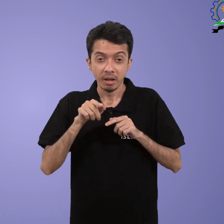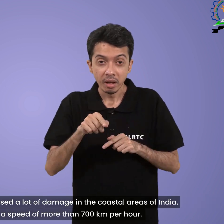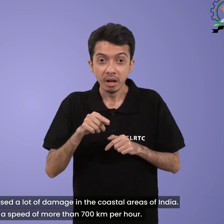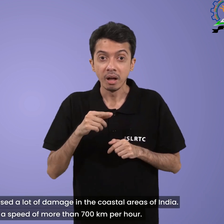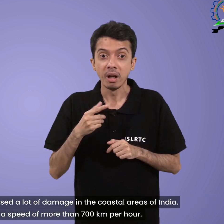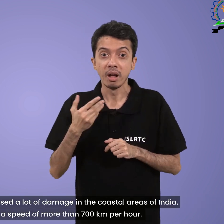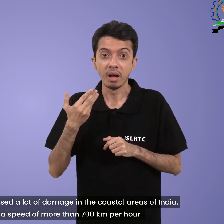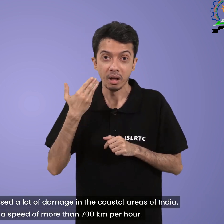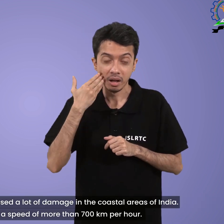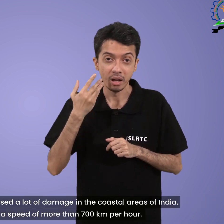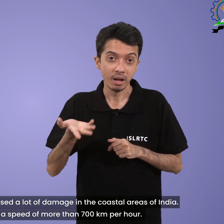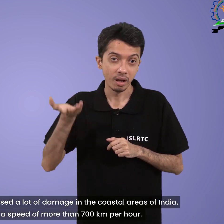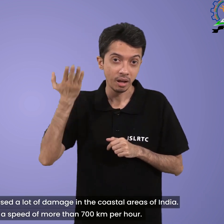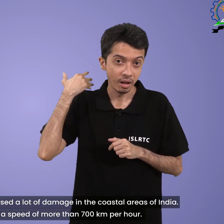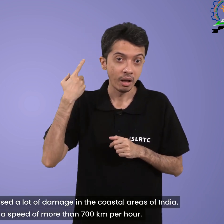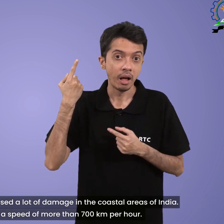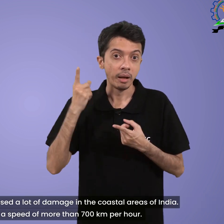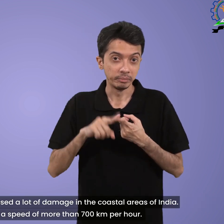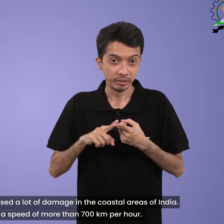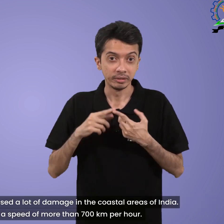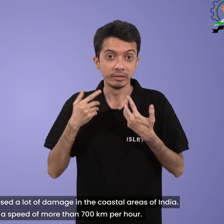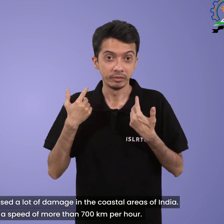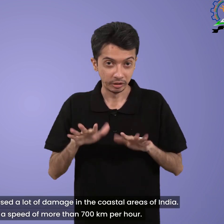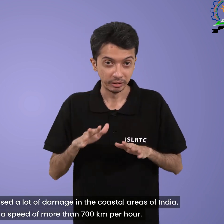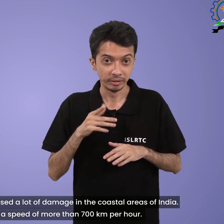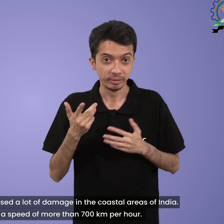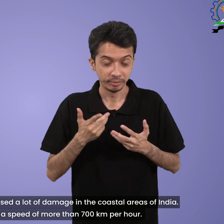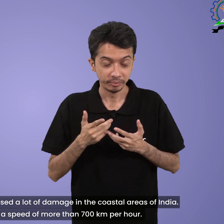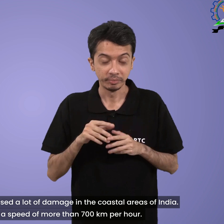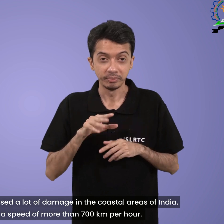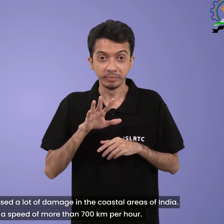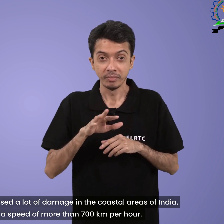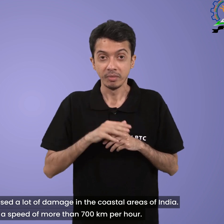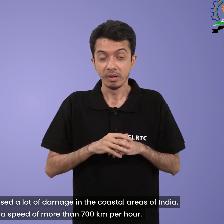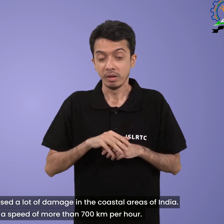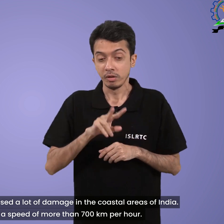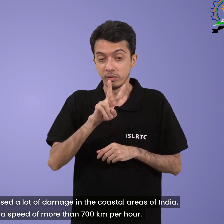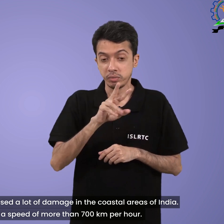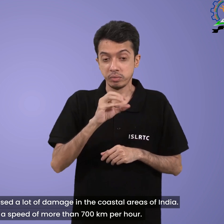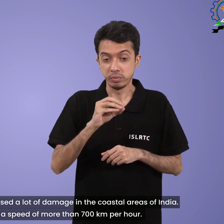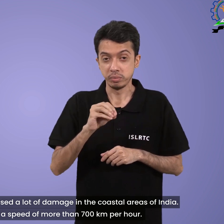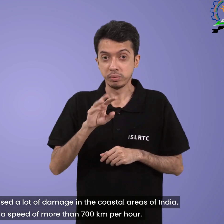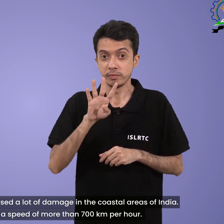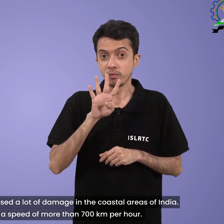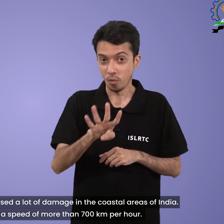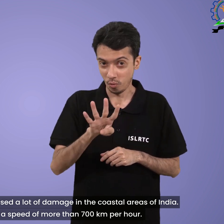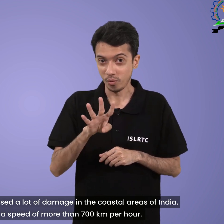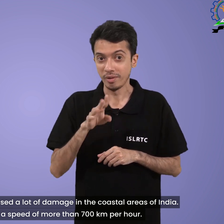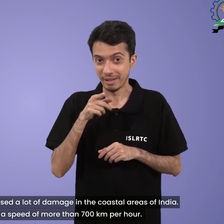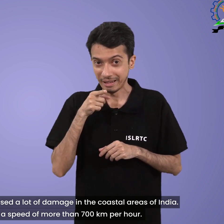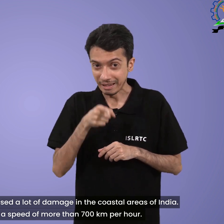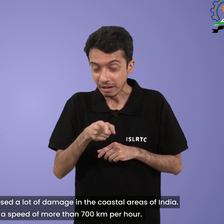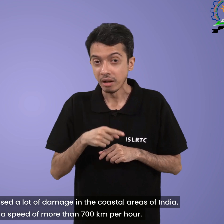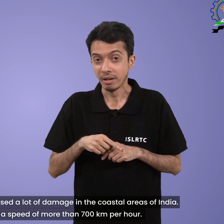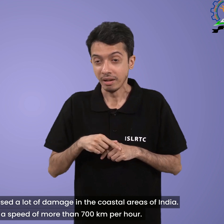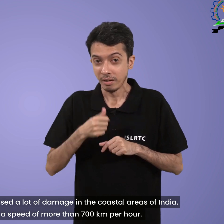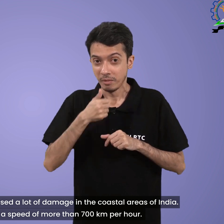In the year 2004, a tsunami caused a lot of damage in the coastal areas of India. These